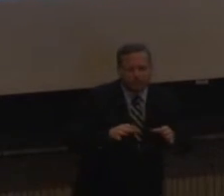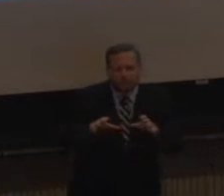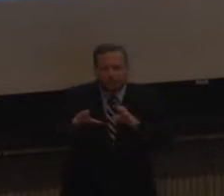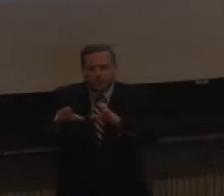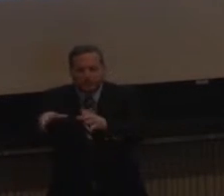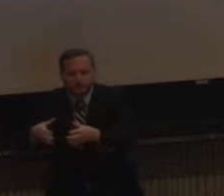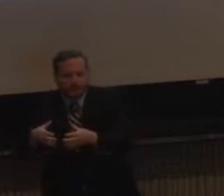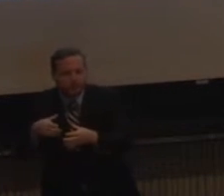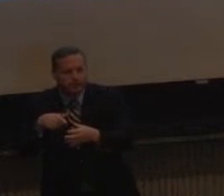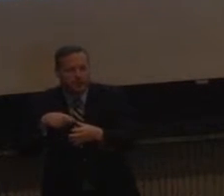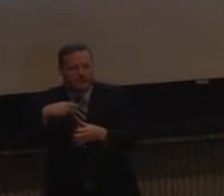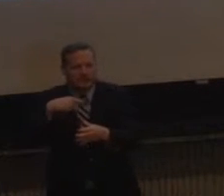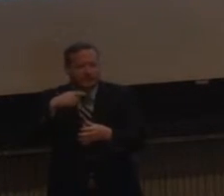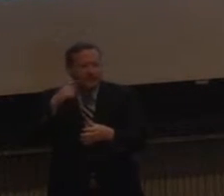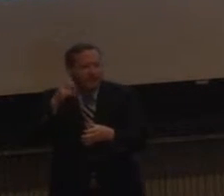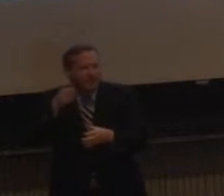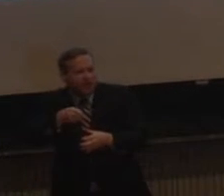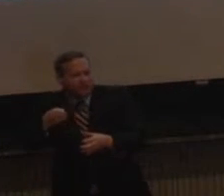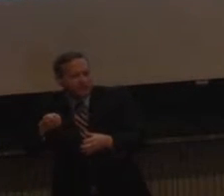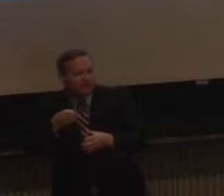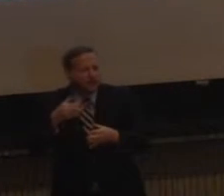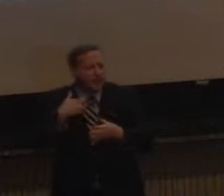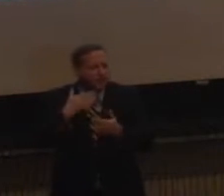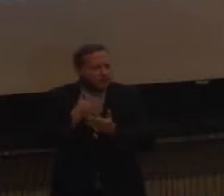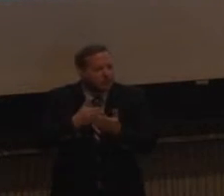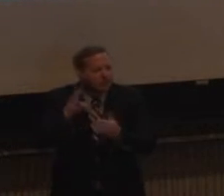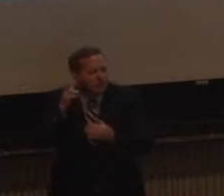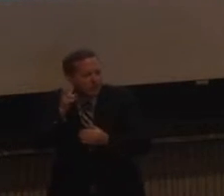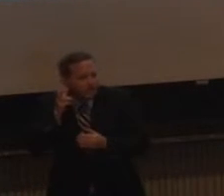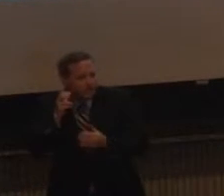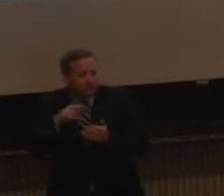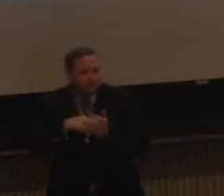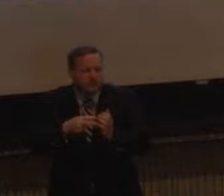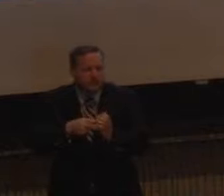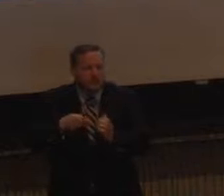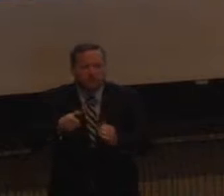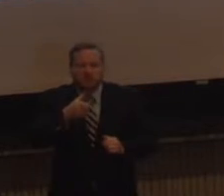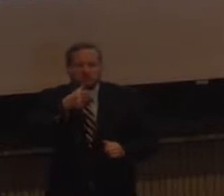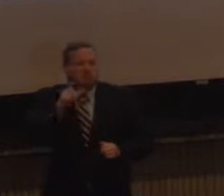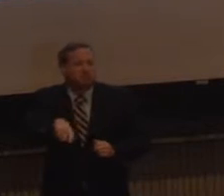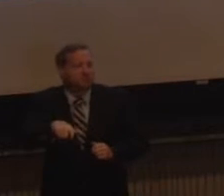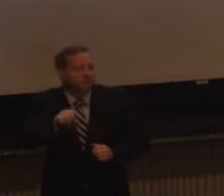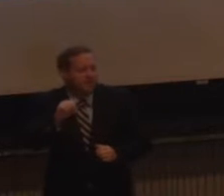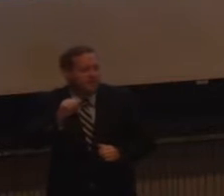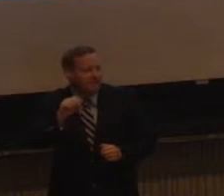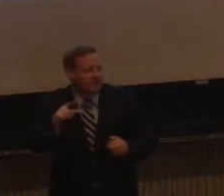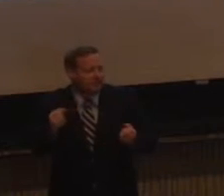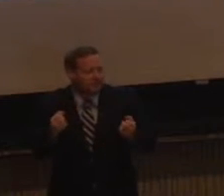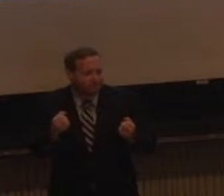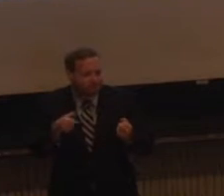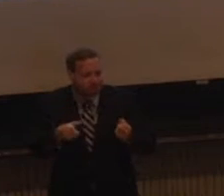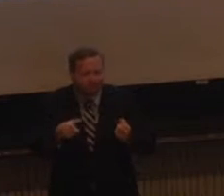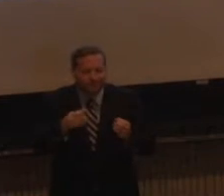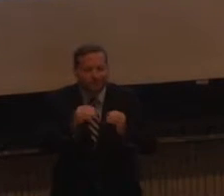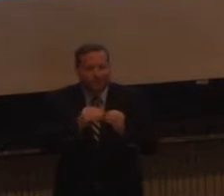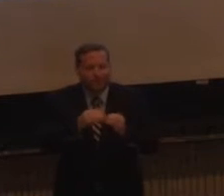a group that can benefit from visual input, but they don't hear anything. Then hard of hearing folks that don't really need